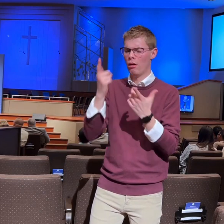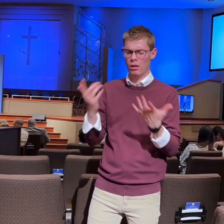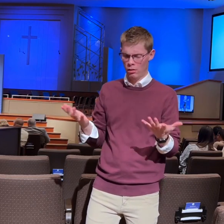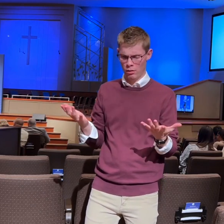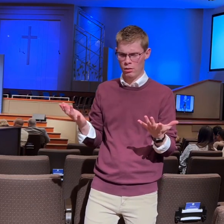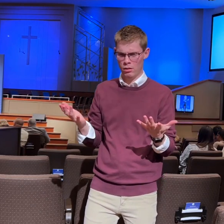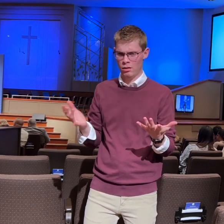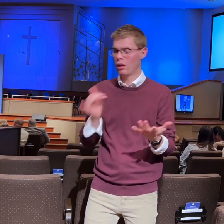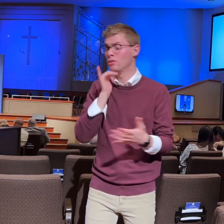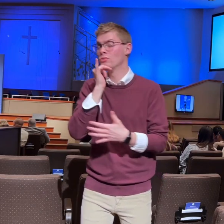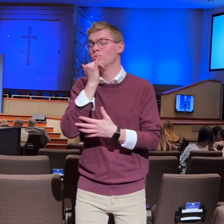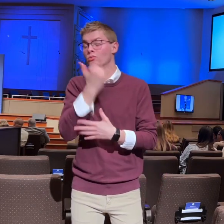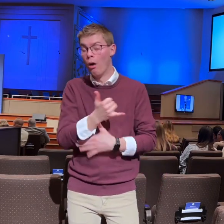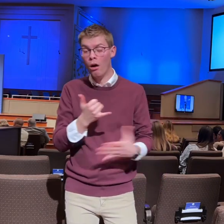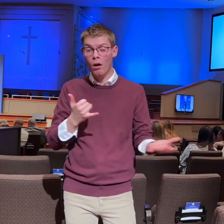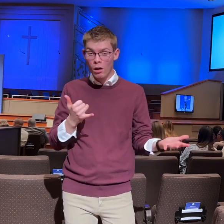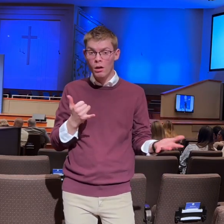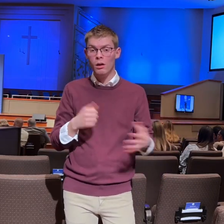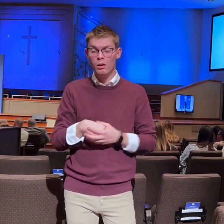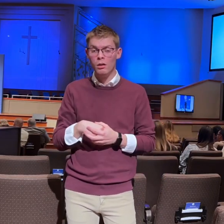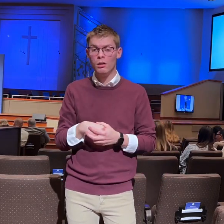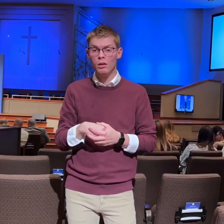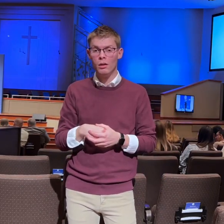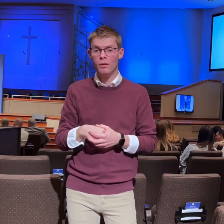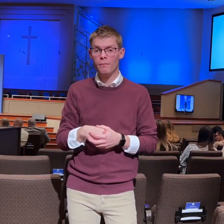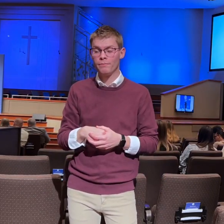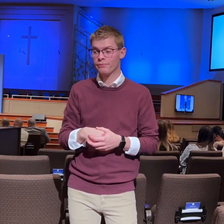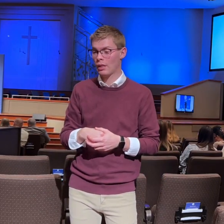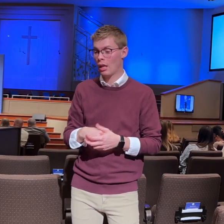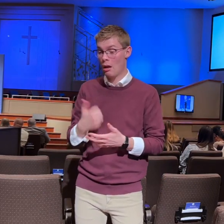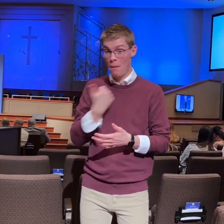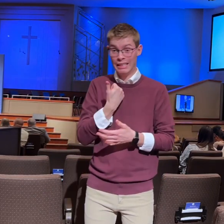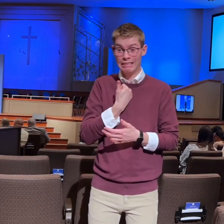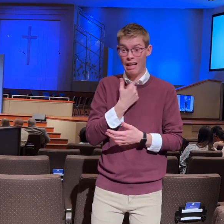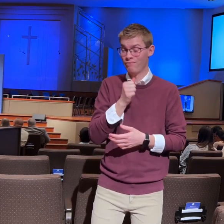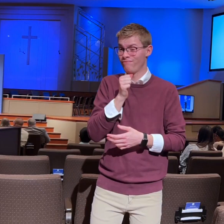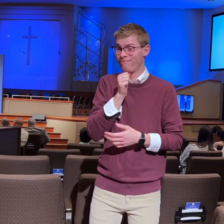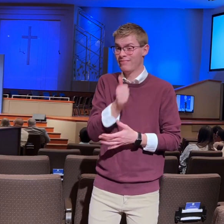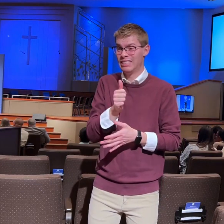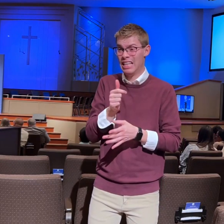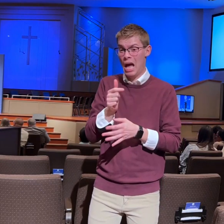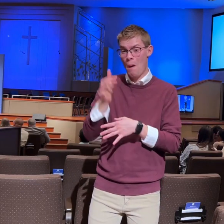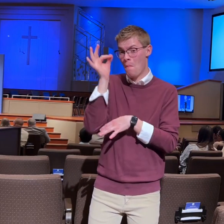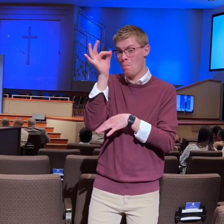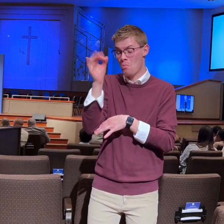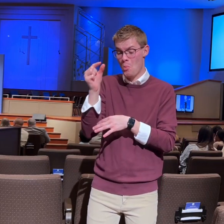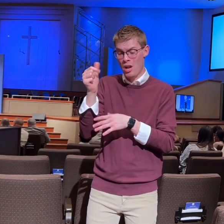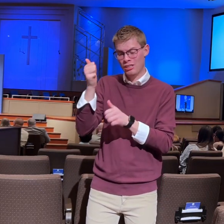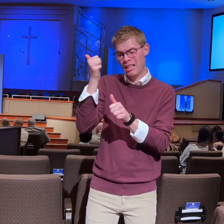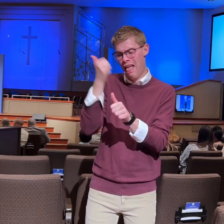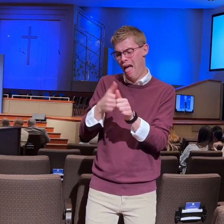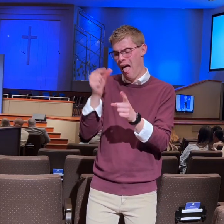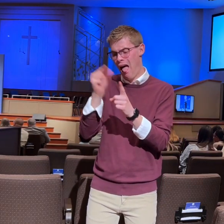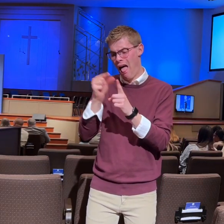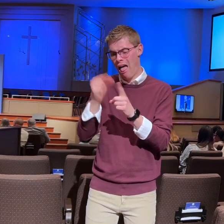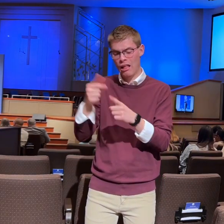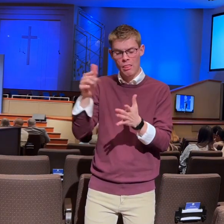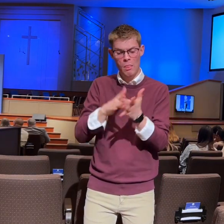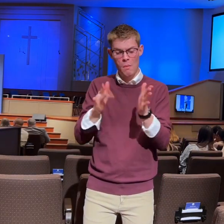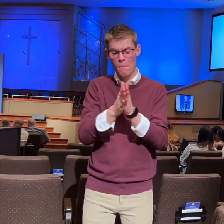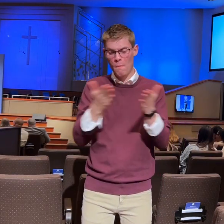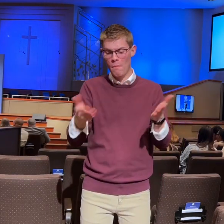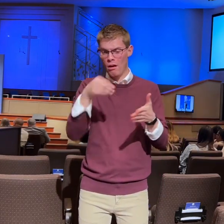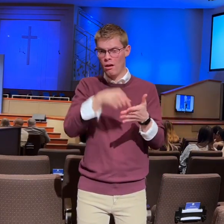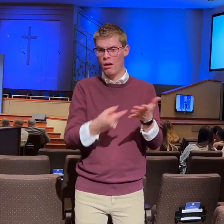Folks, I've been here 37 years. I have not yet preached every book of, I've not preached every word of this book. And when I do